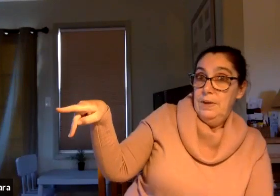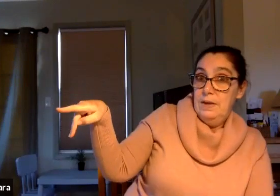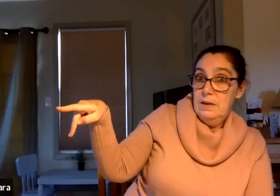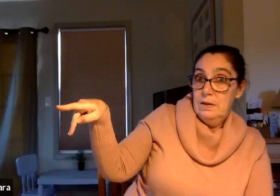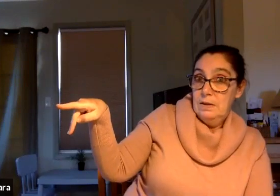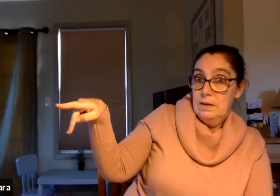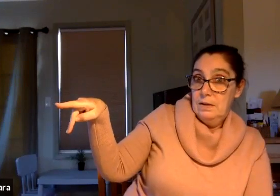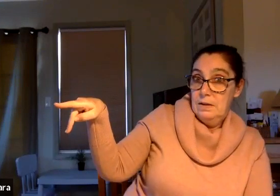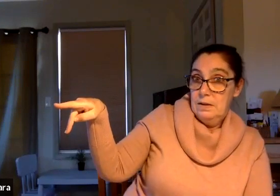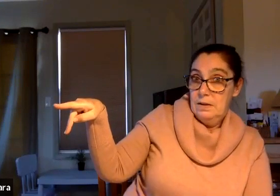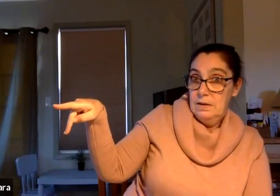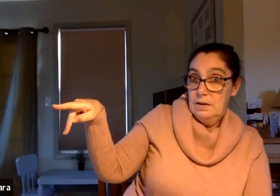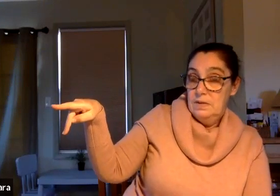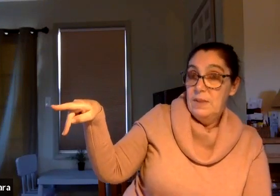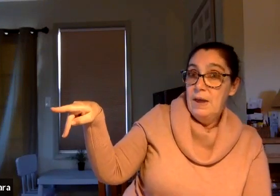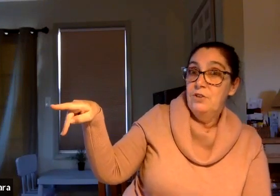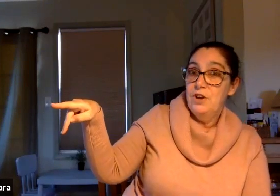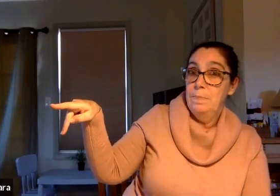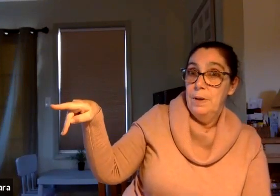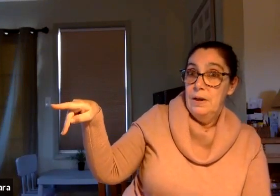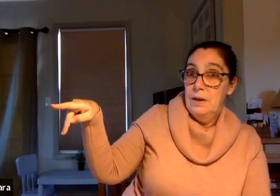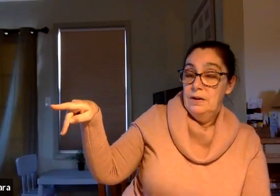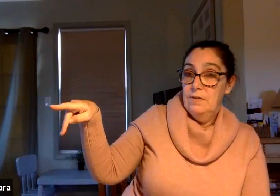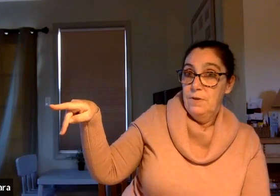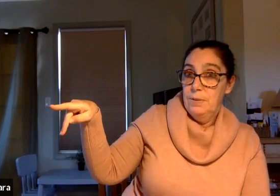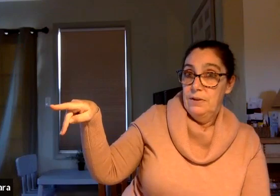P. Same hand shape, different placement.